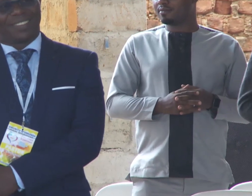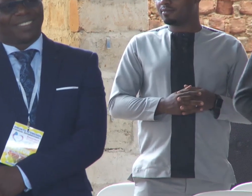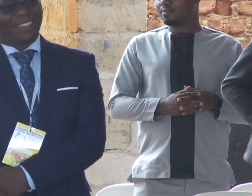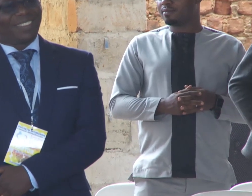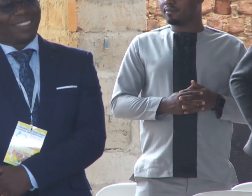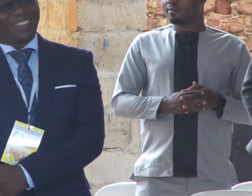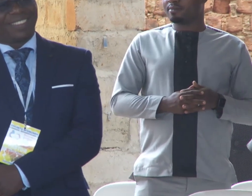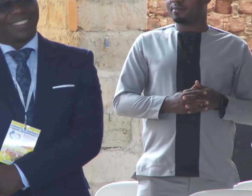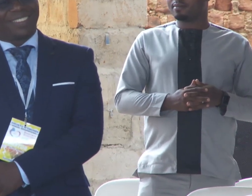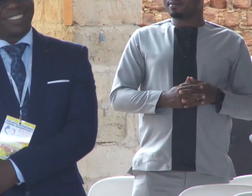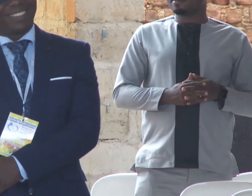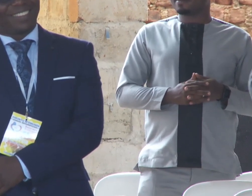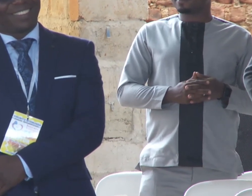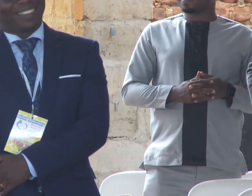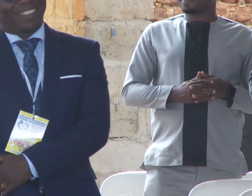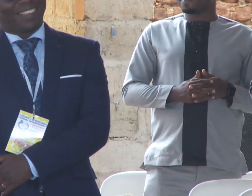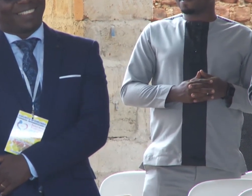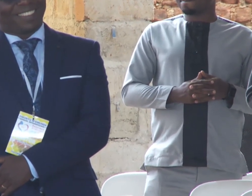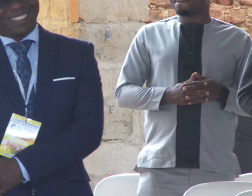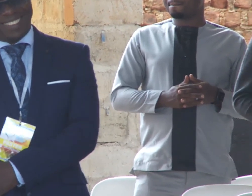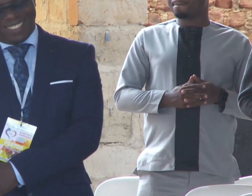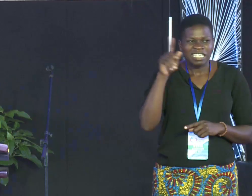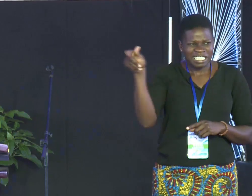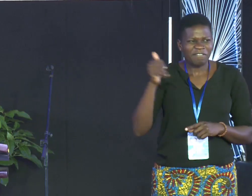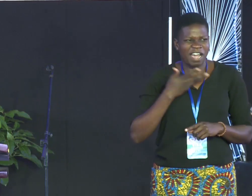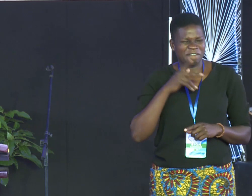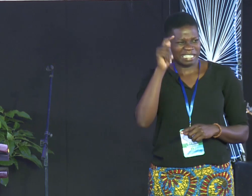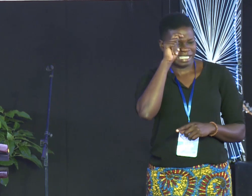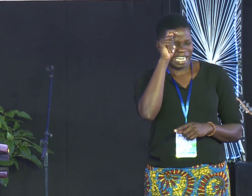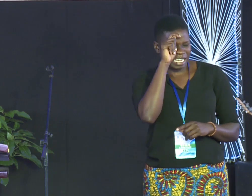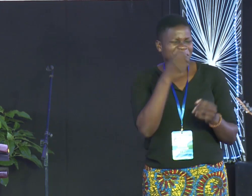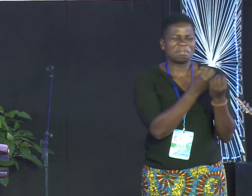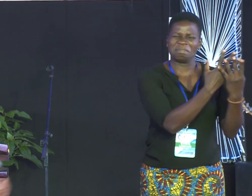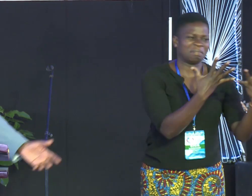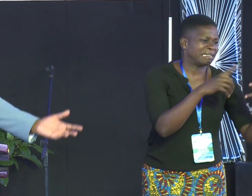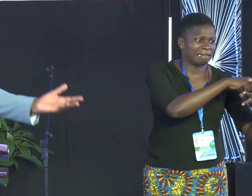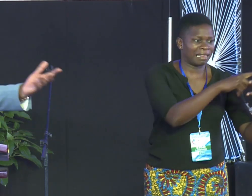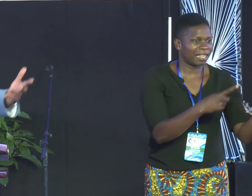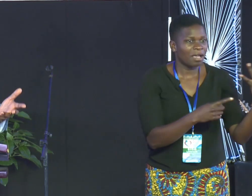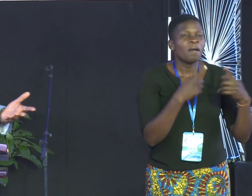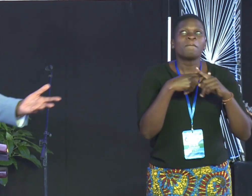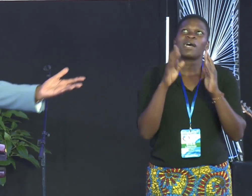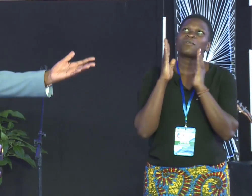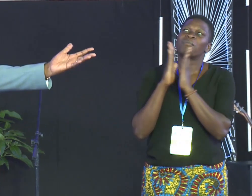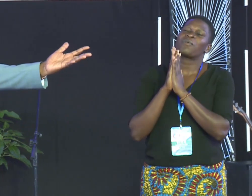Oyalabika ina talent eita mwemu. He surely has more than one talent. I